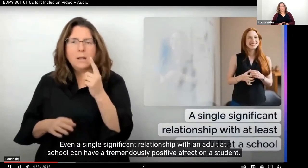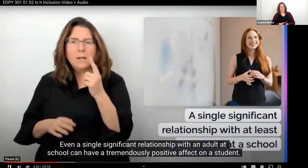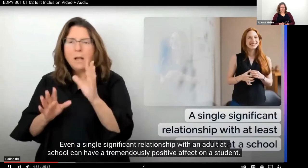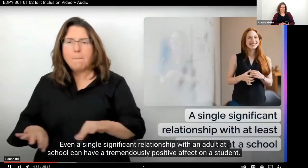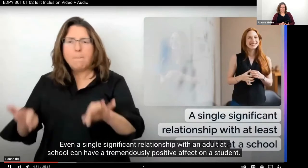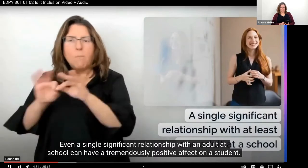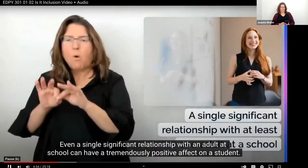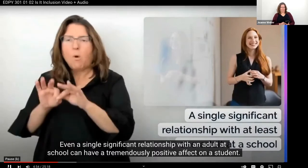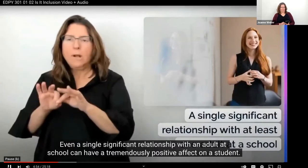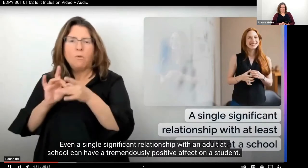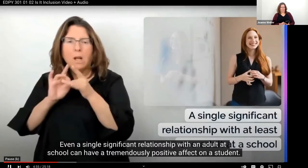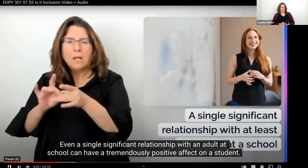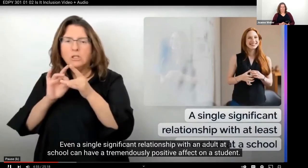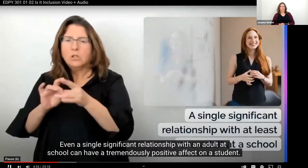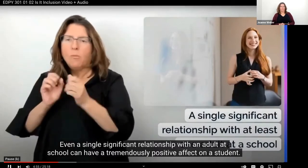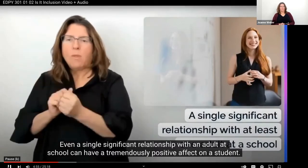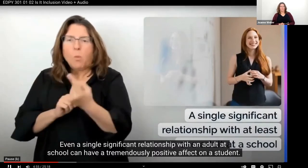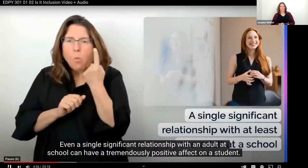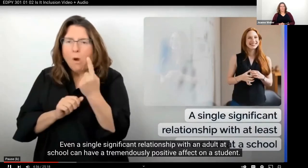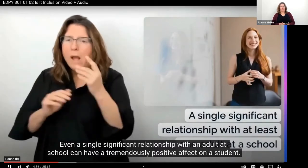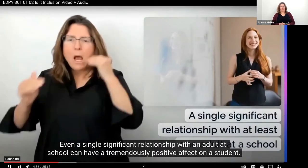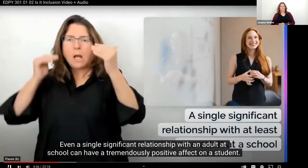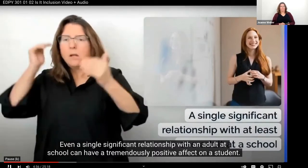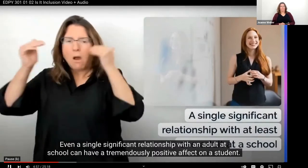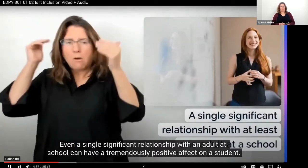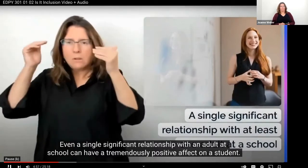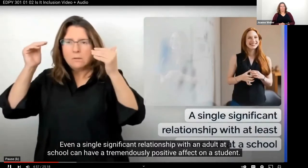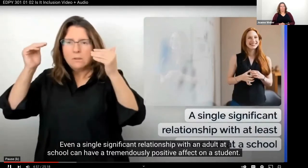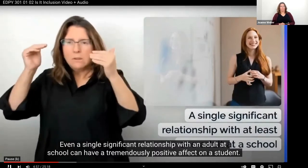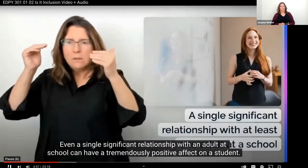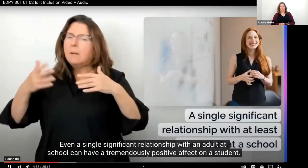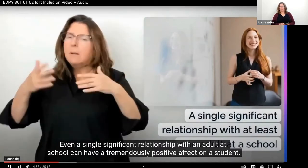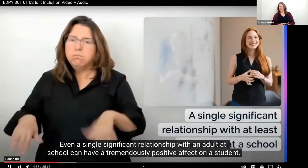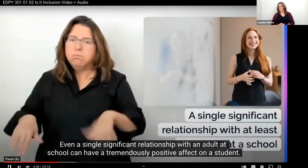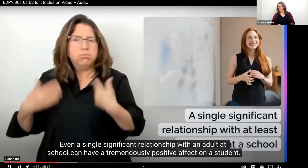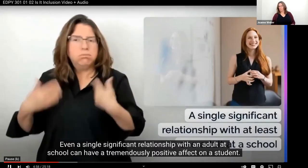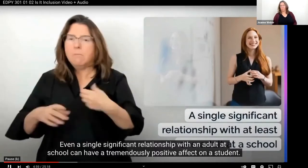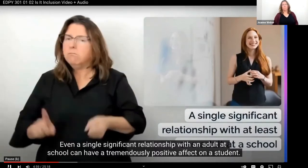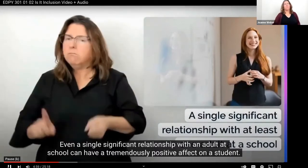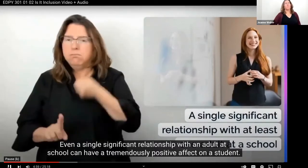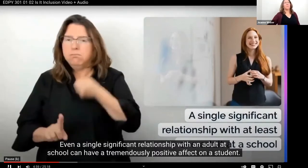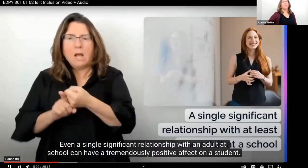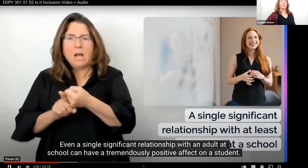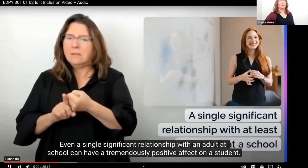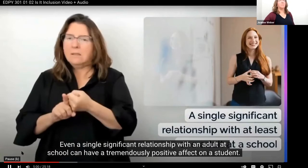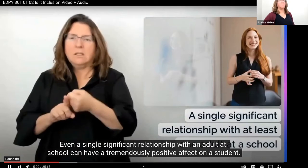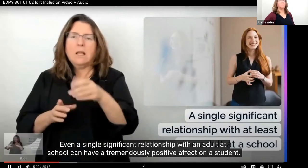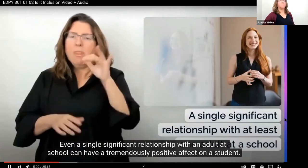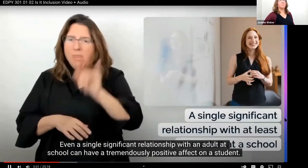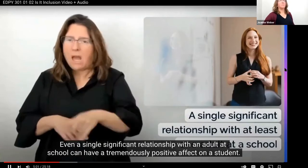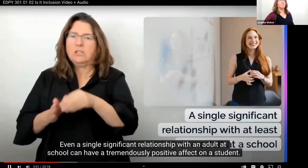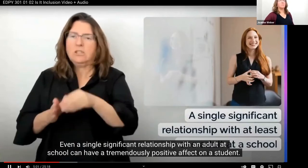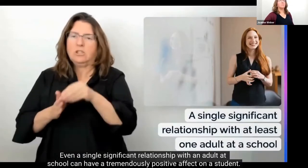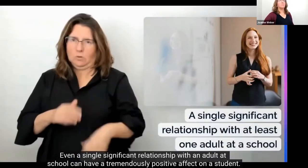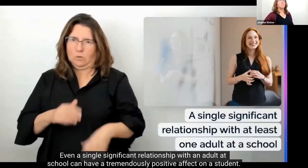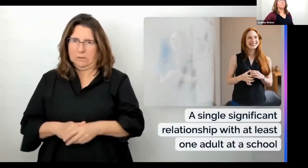Even a single significant relationship with an adult at school can have a tremendously positive